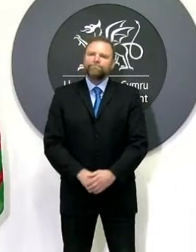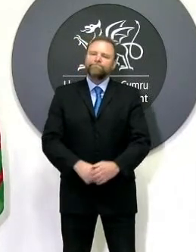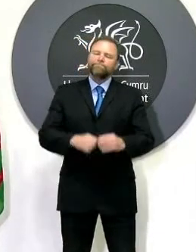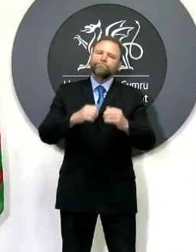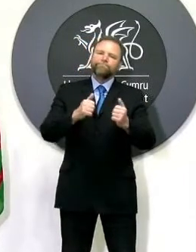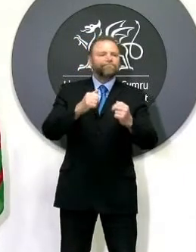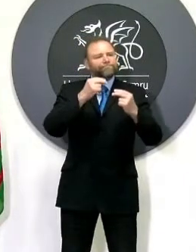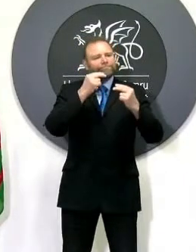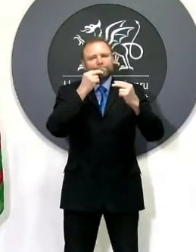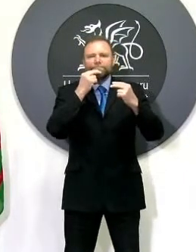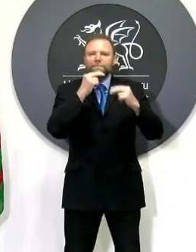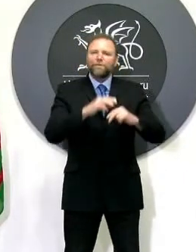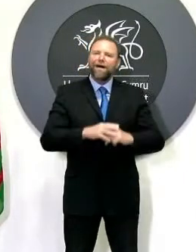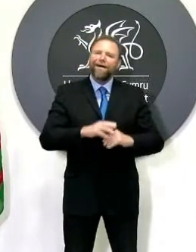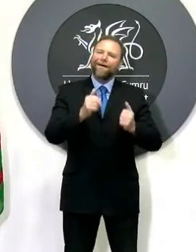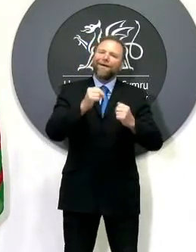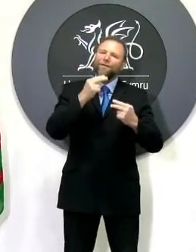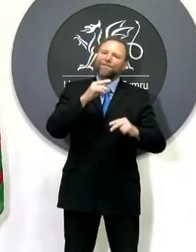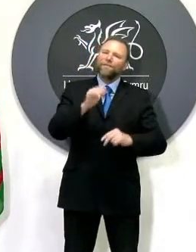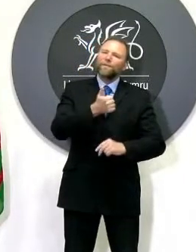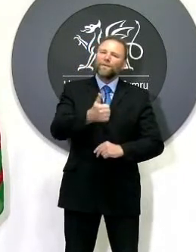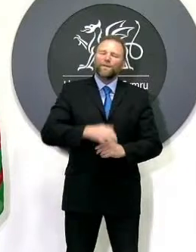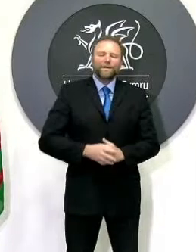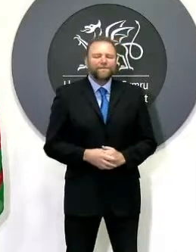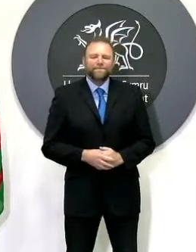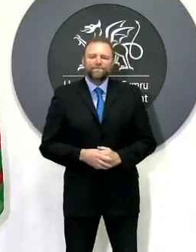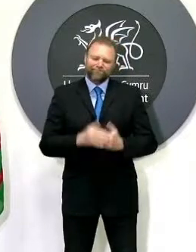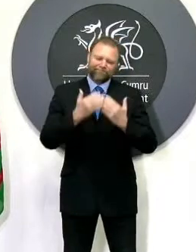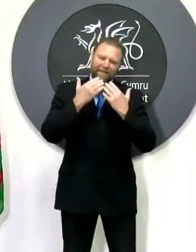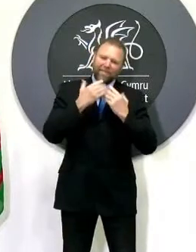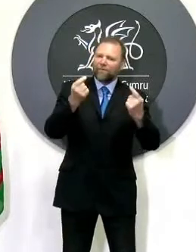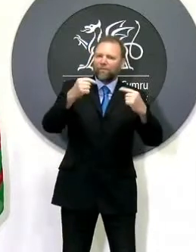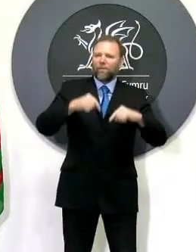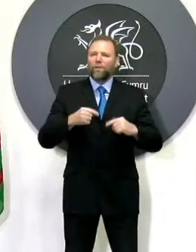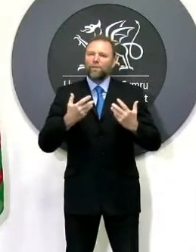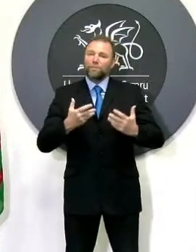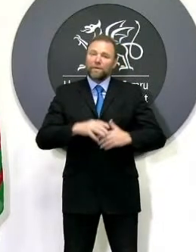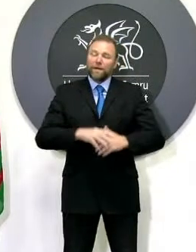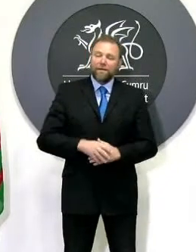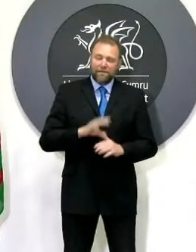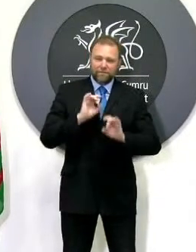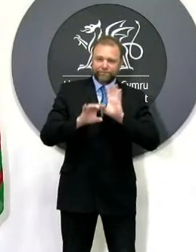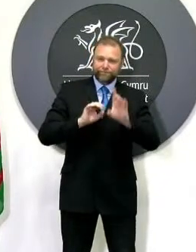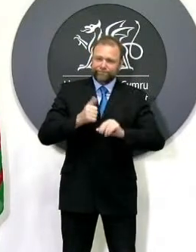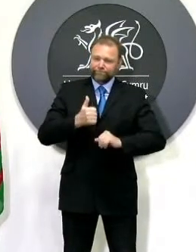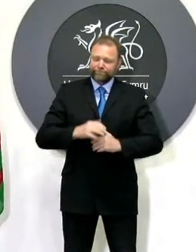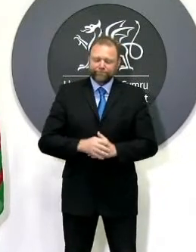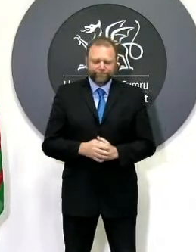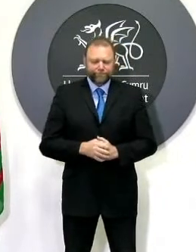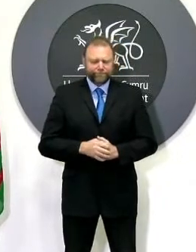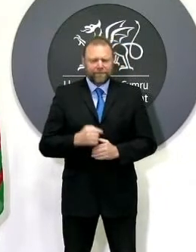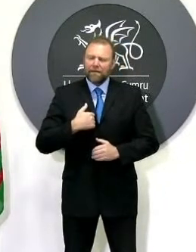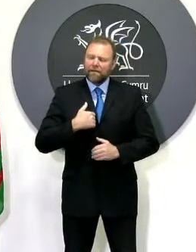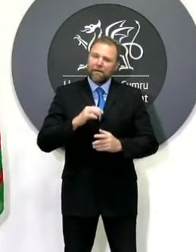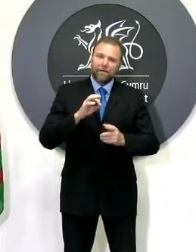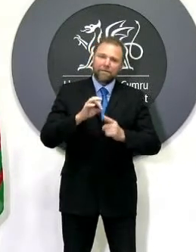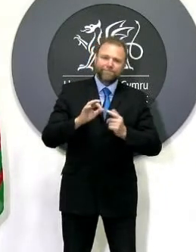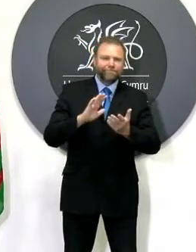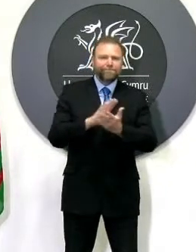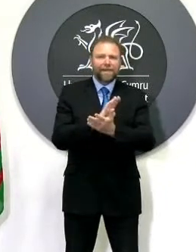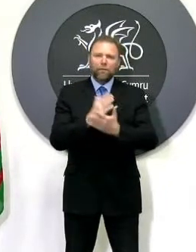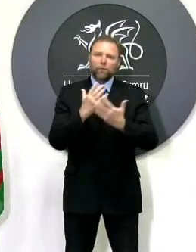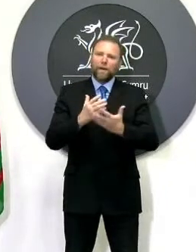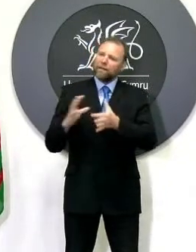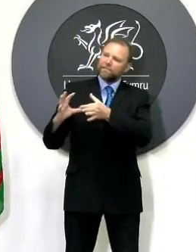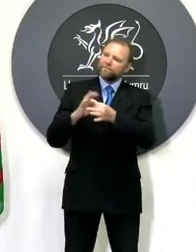Well, pronoun da, good afternoon. Thank you for being with us today. And I'm particularly pleased to be joined this afternoon